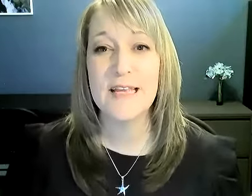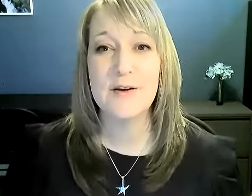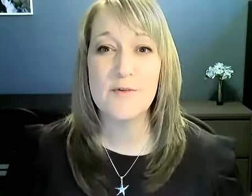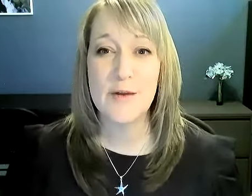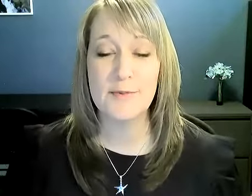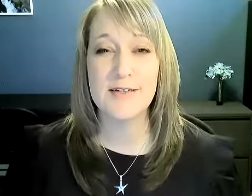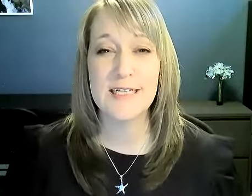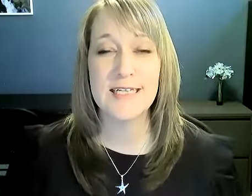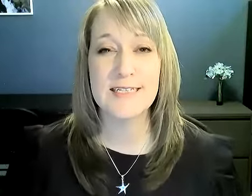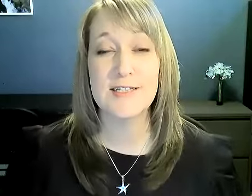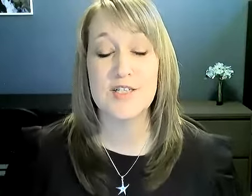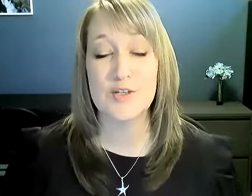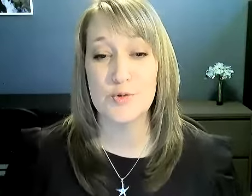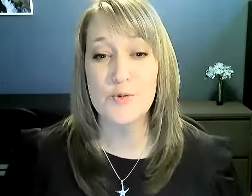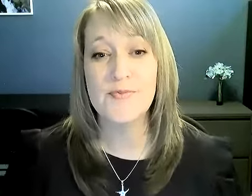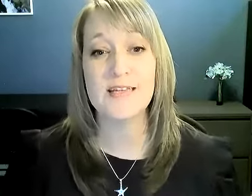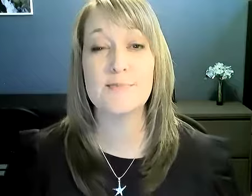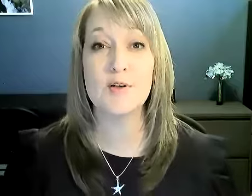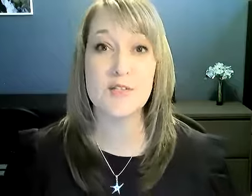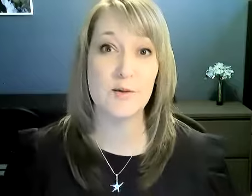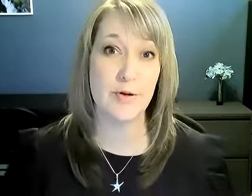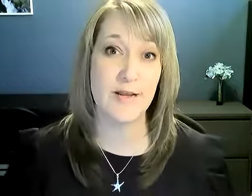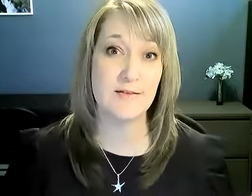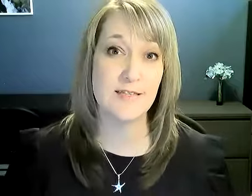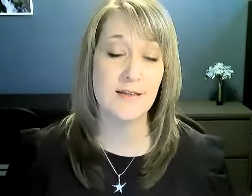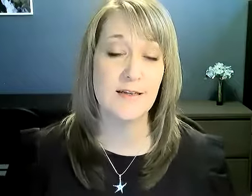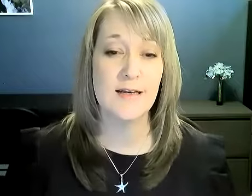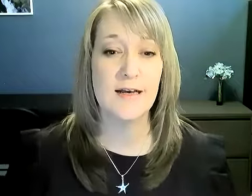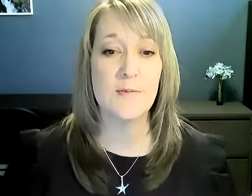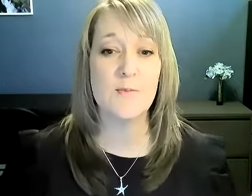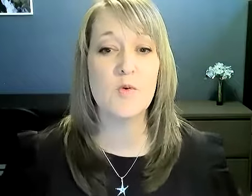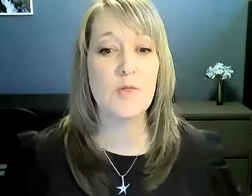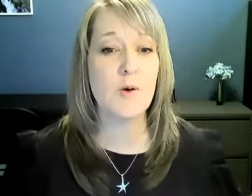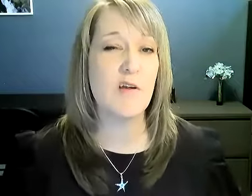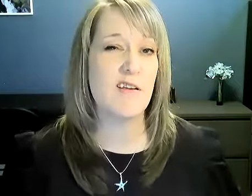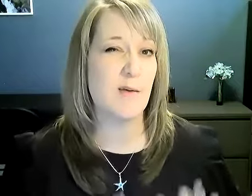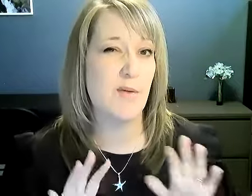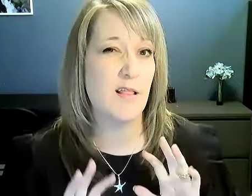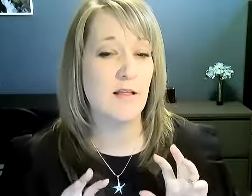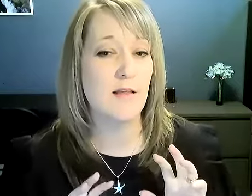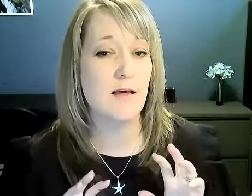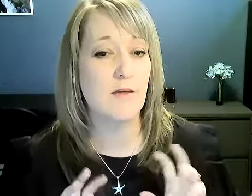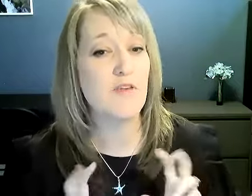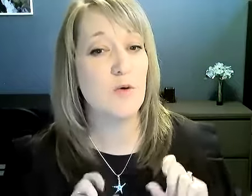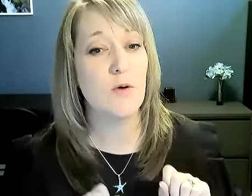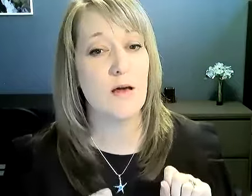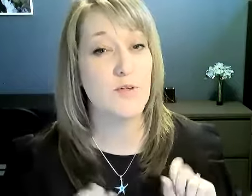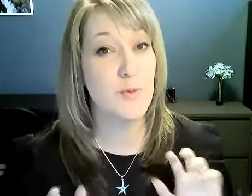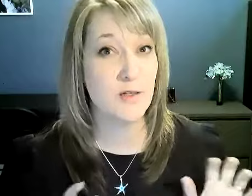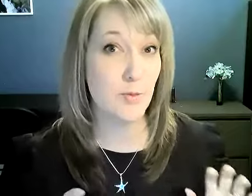Video vocabulary list 2 is personal pronouns. We'll throw in a few numerical